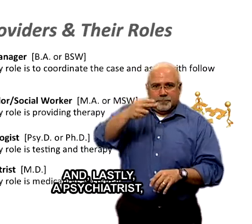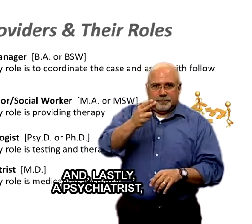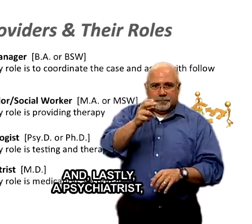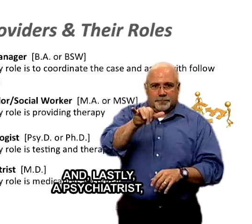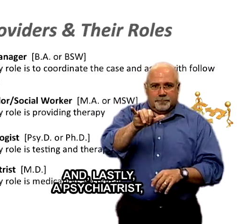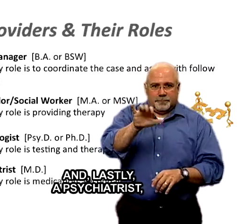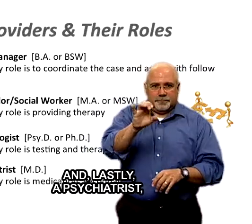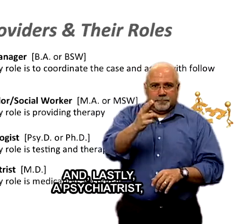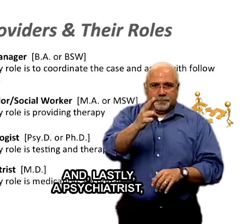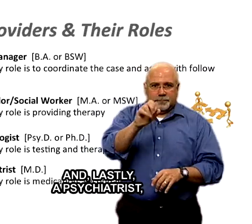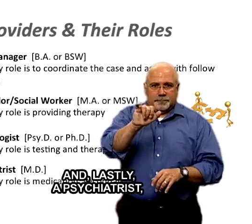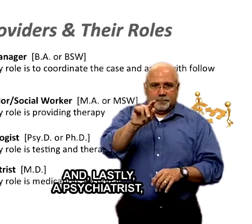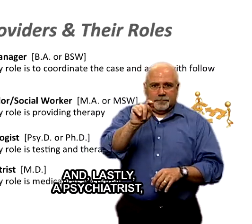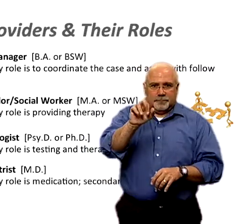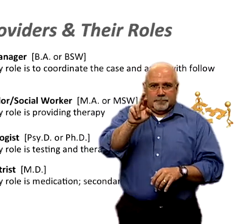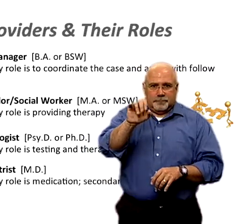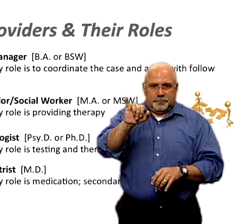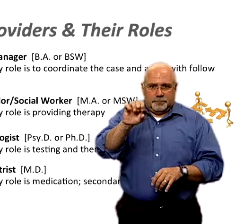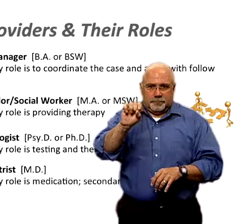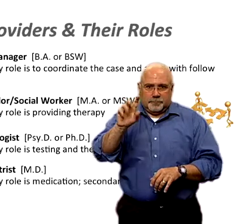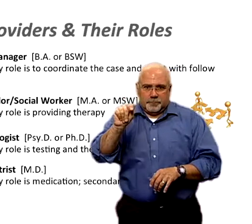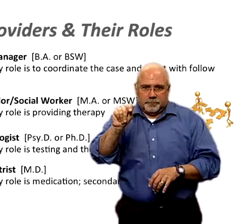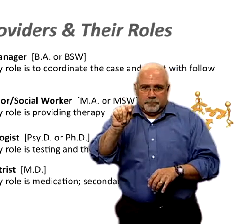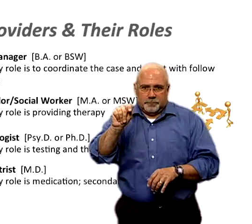a psychiatrist.